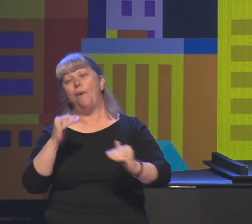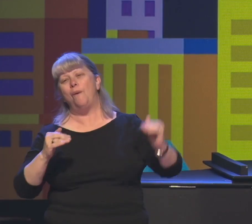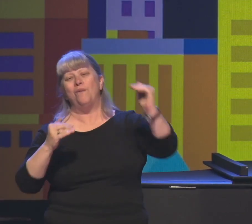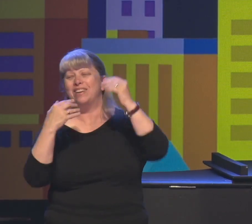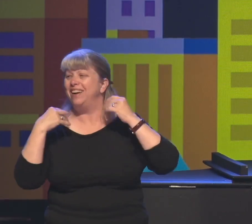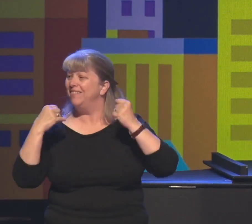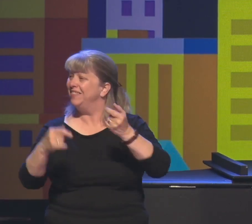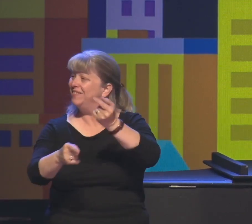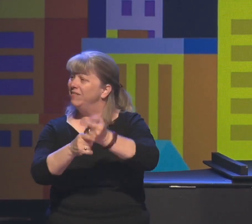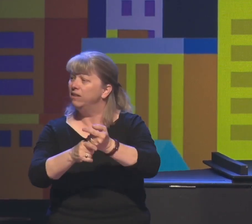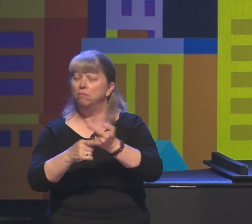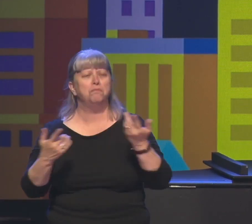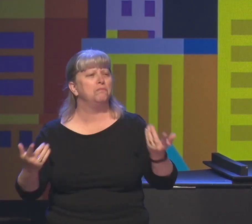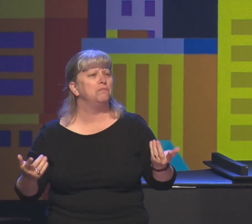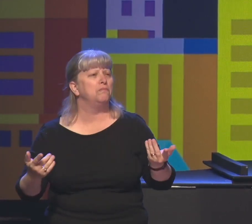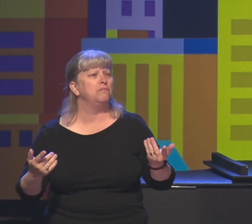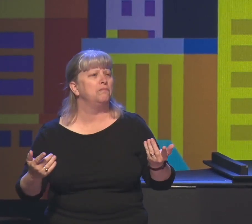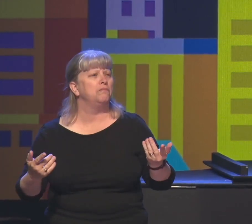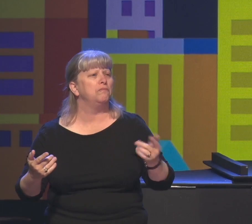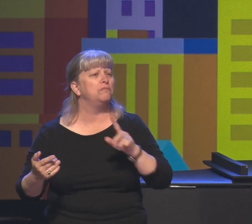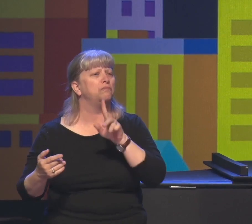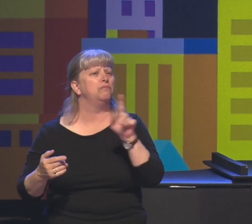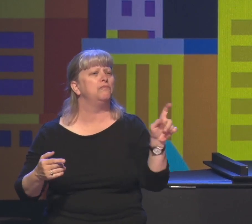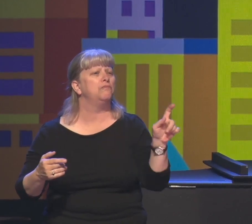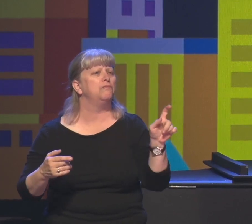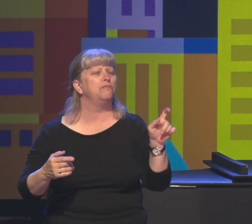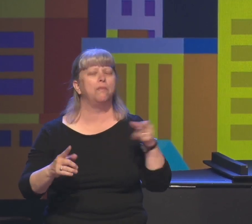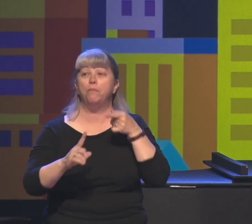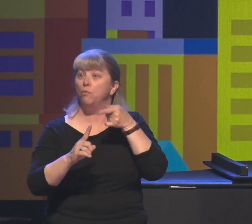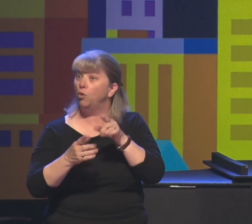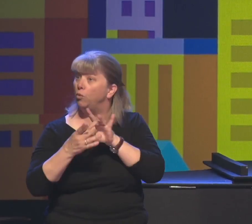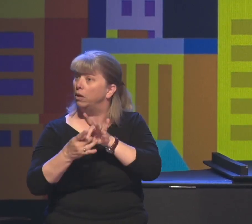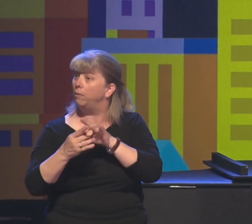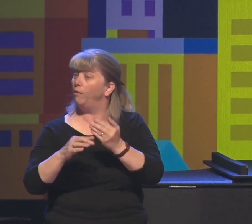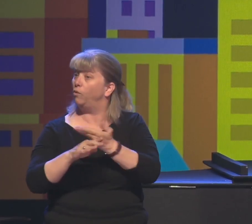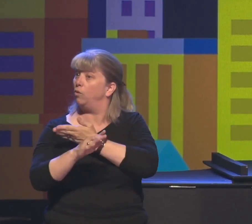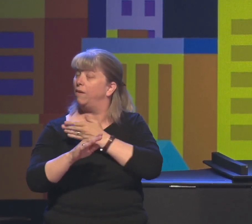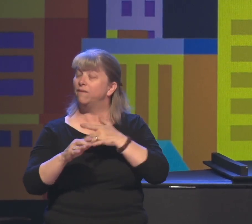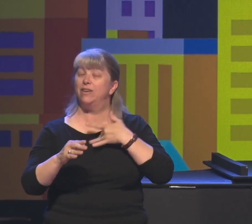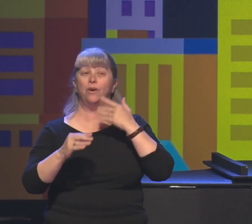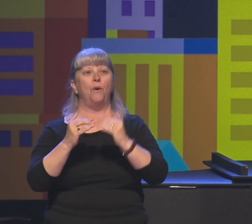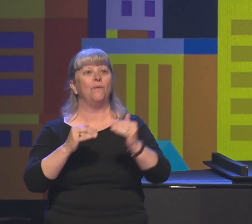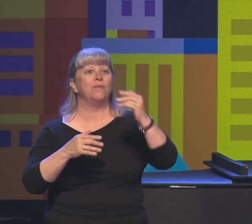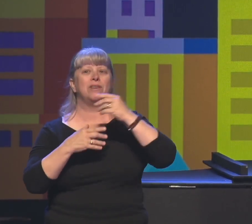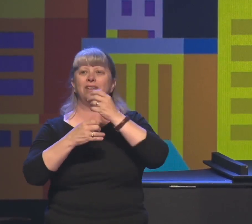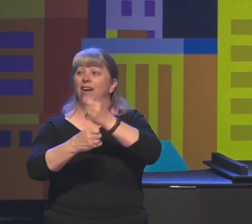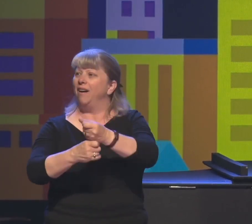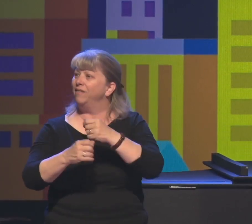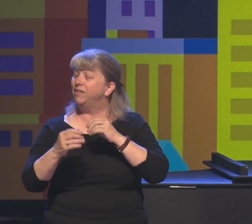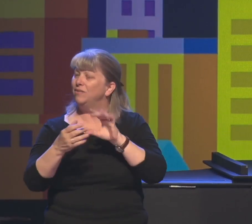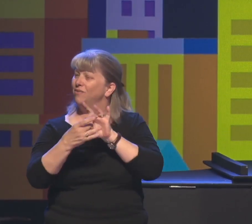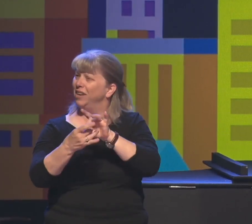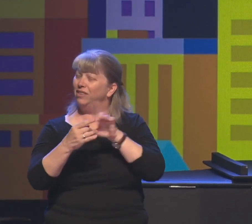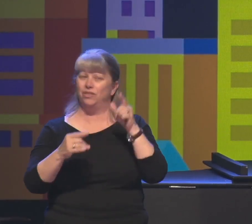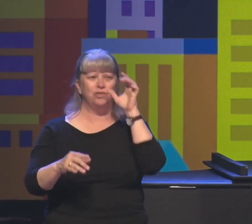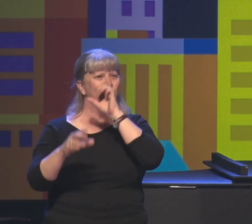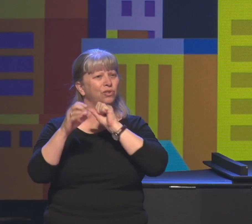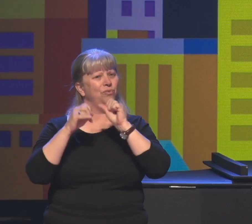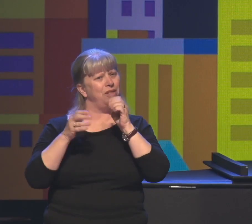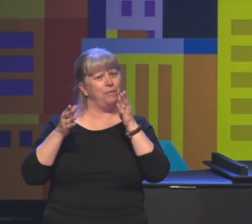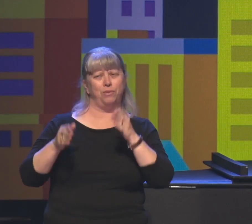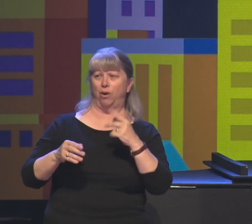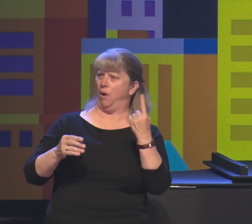right? But what about in our relationships? Have you ever been overconfident in a relationship? Like just assumed that, oh, this person